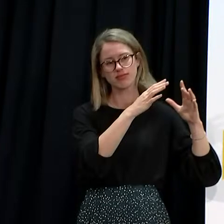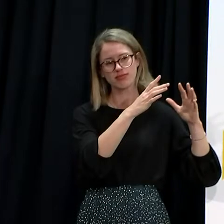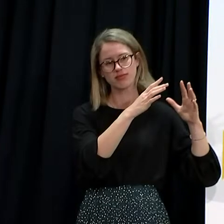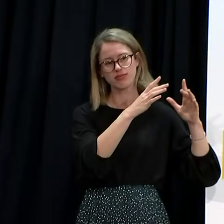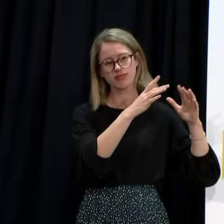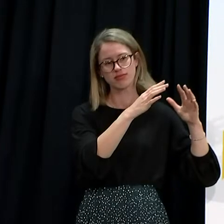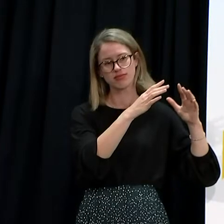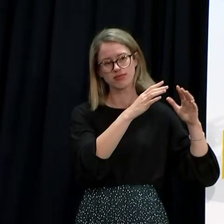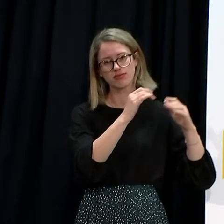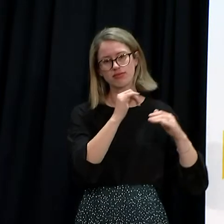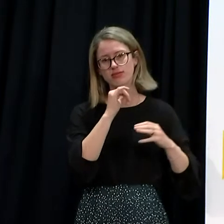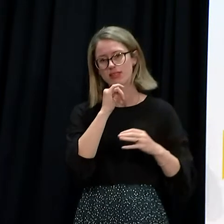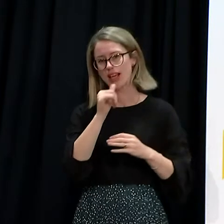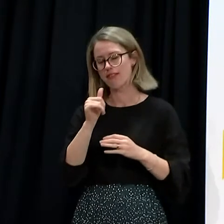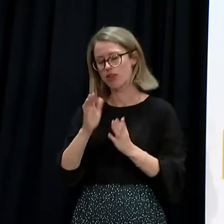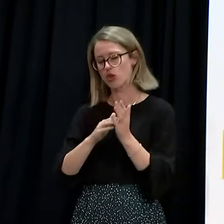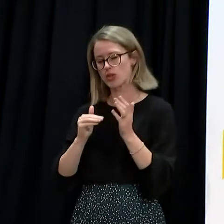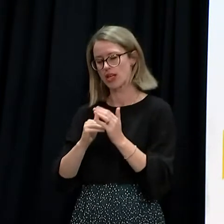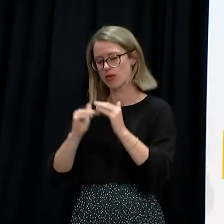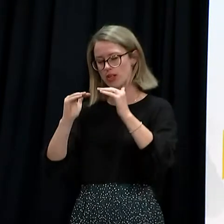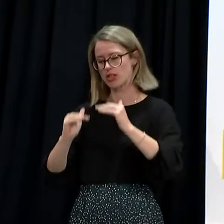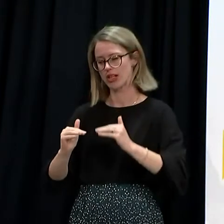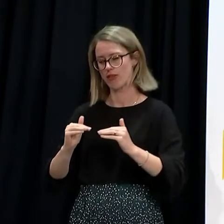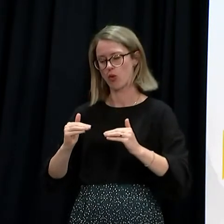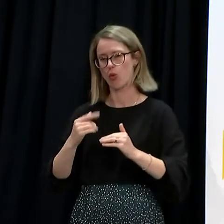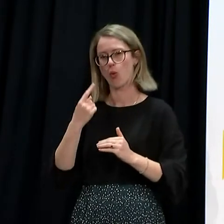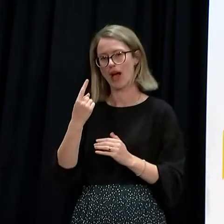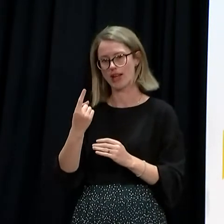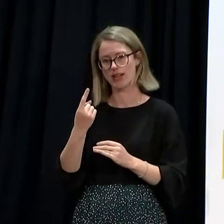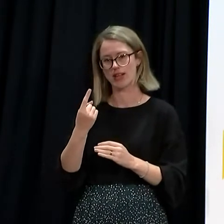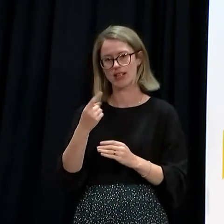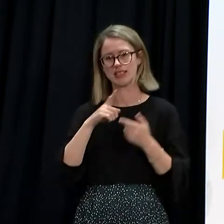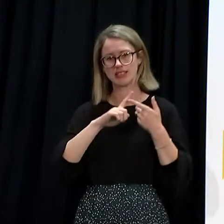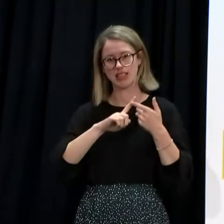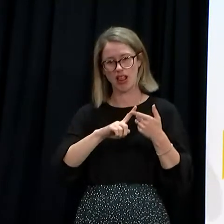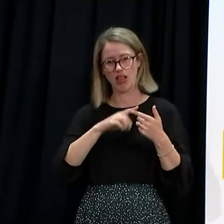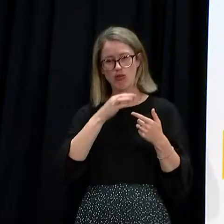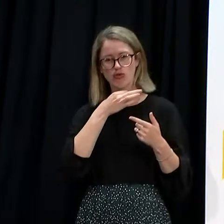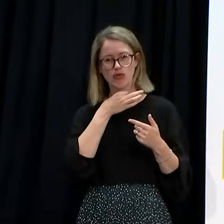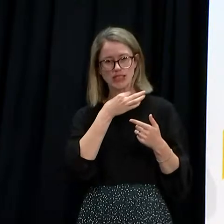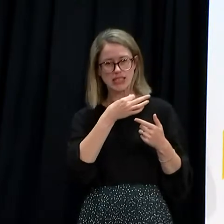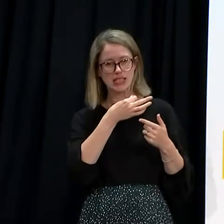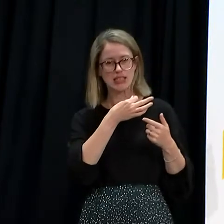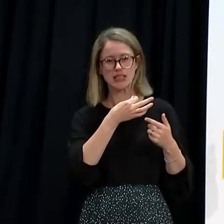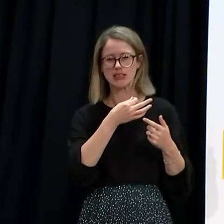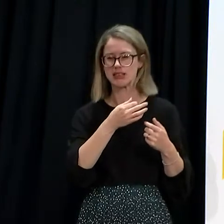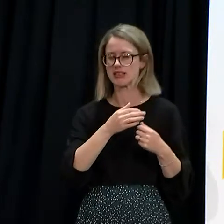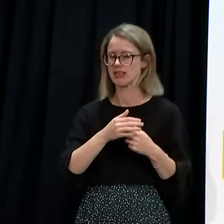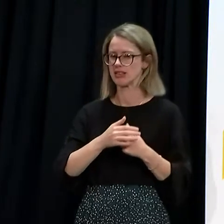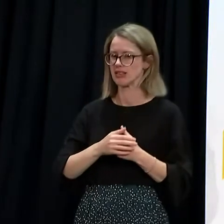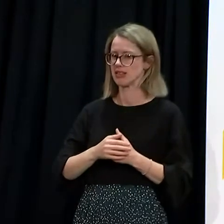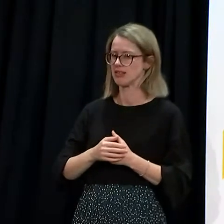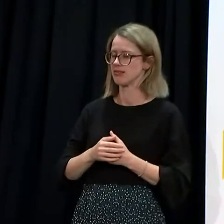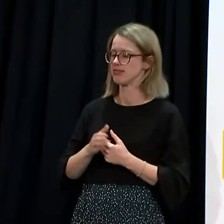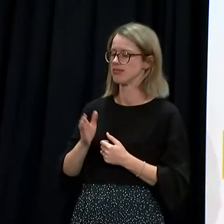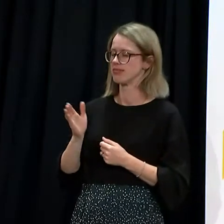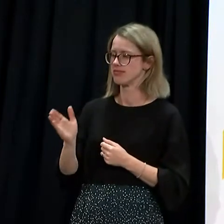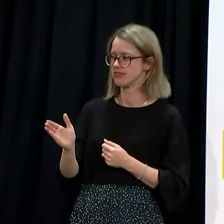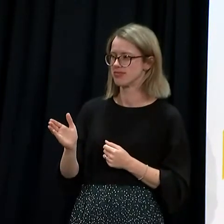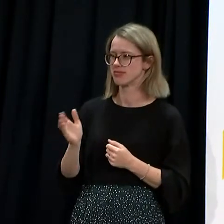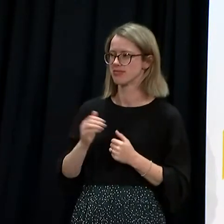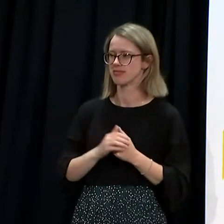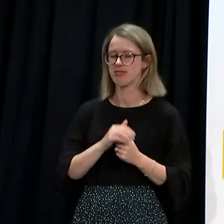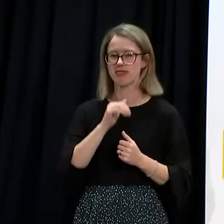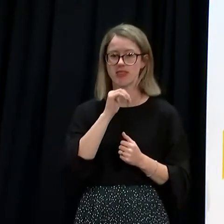rest of the country moved to level 1 just because of the movement that would bring? Yeah, so it's just that so long as you have